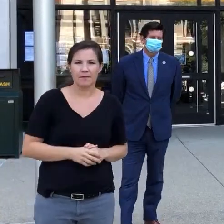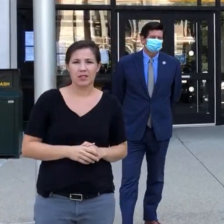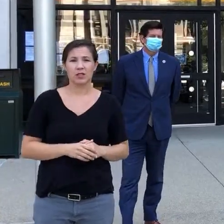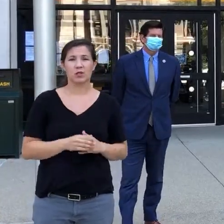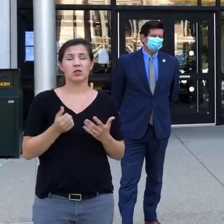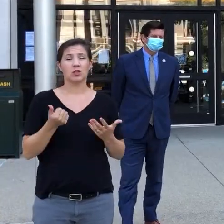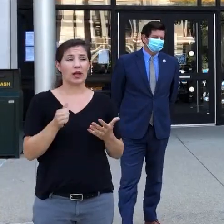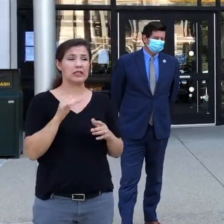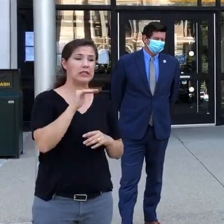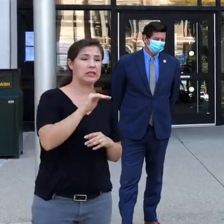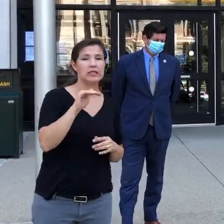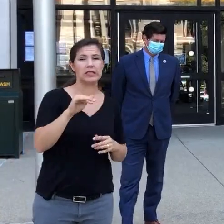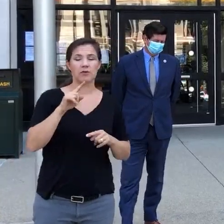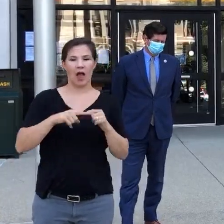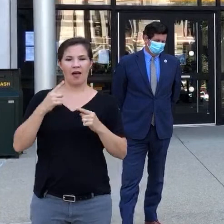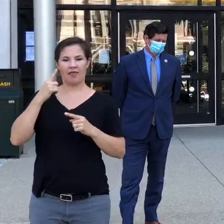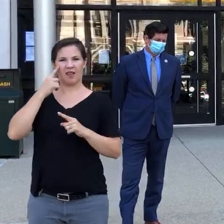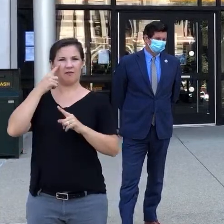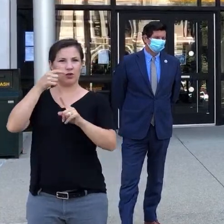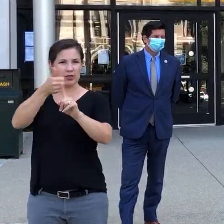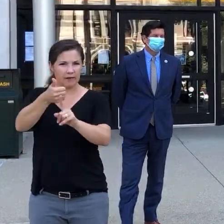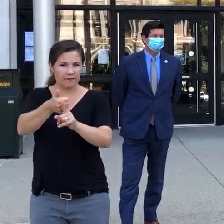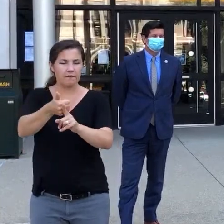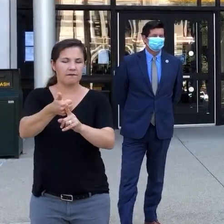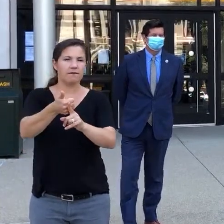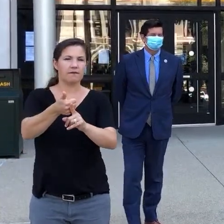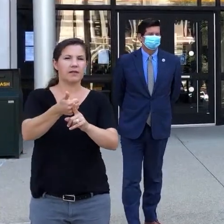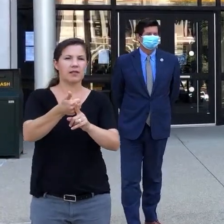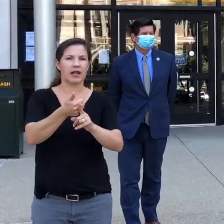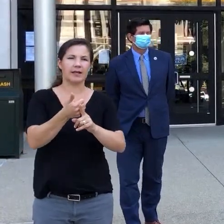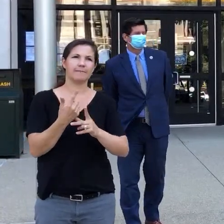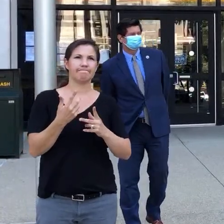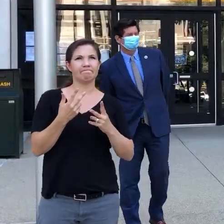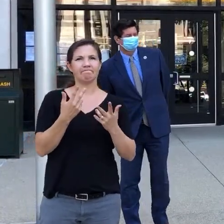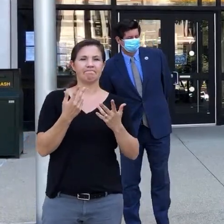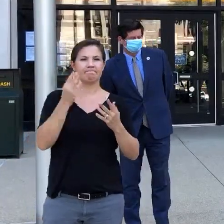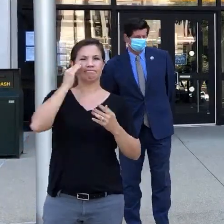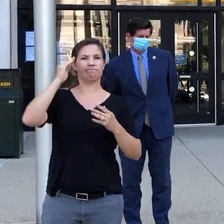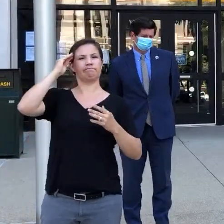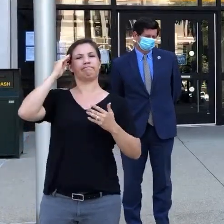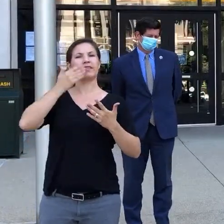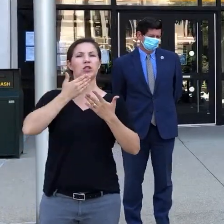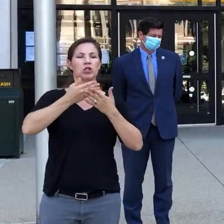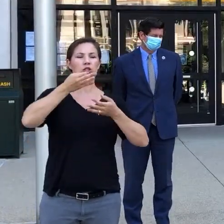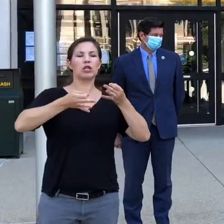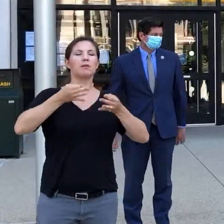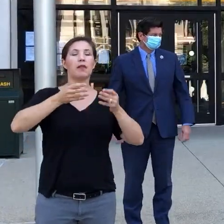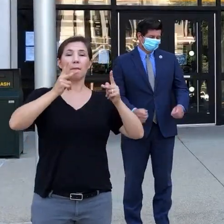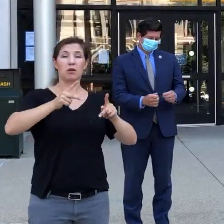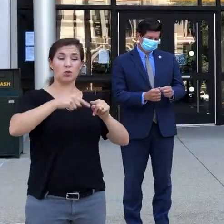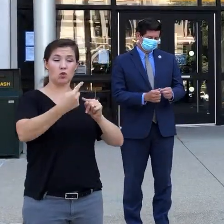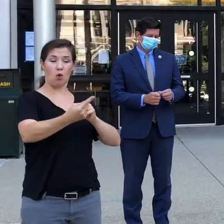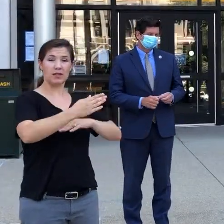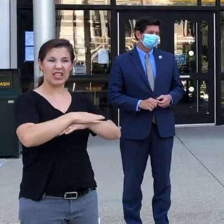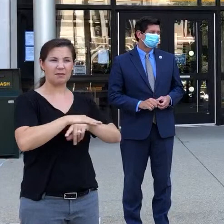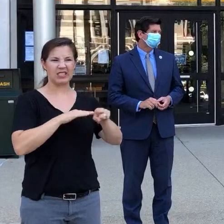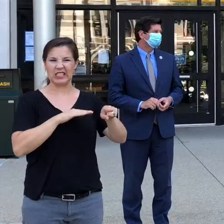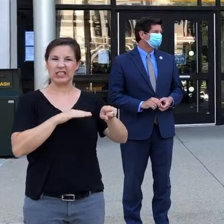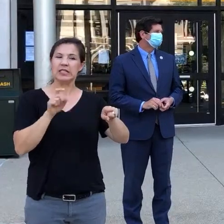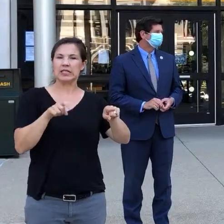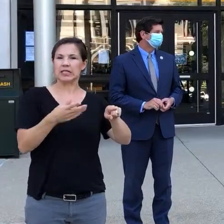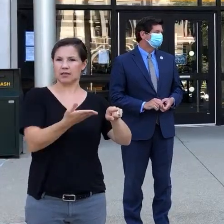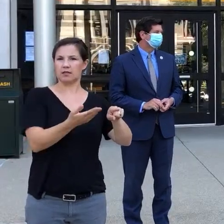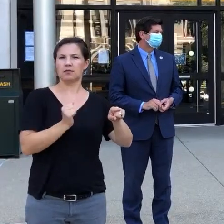folks who, if you can't think about this for yourself, use that good judgment for that person who is sitting across the table from you,